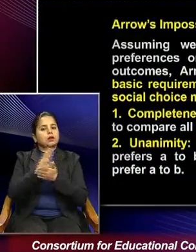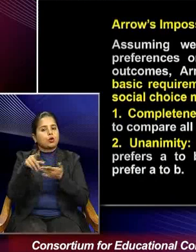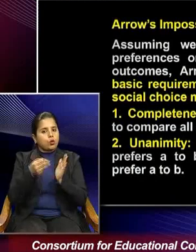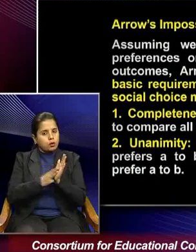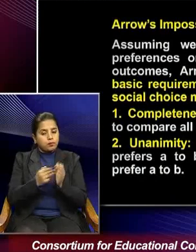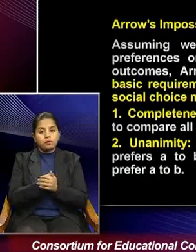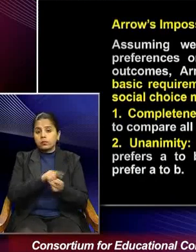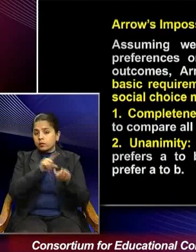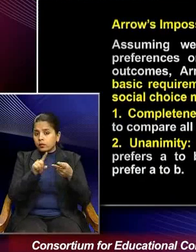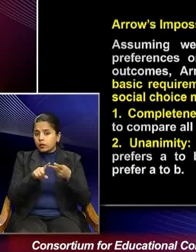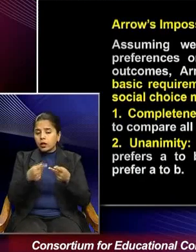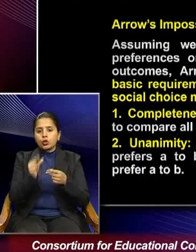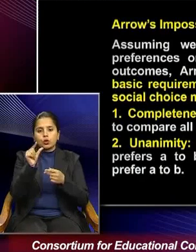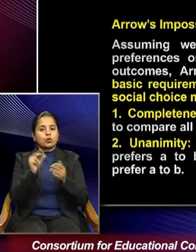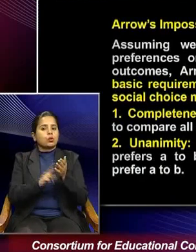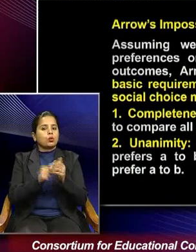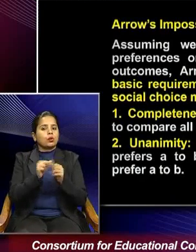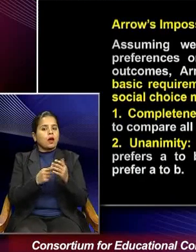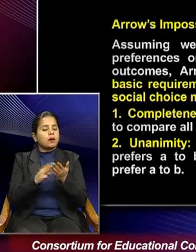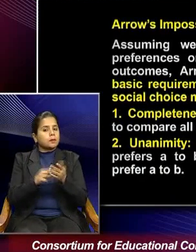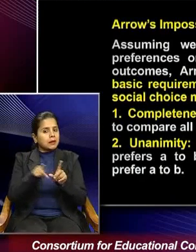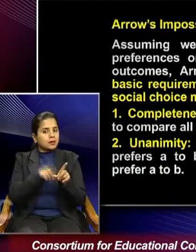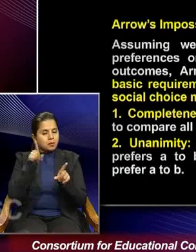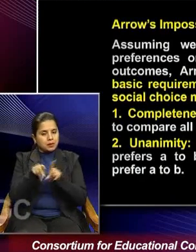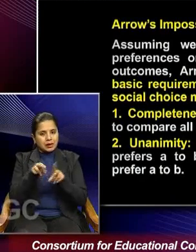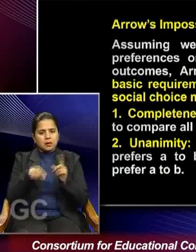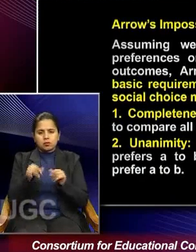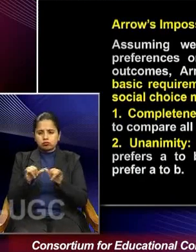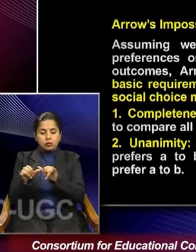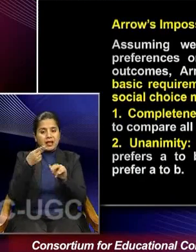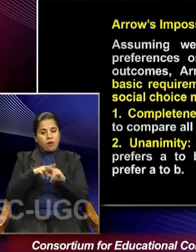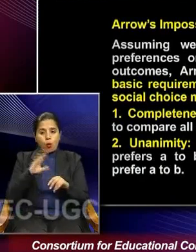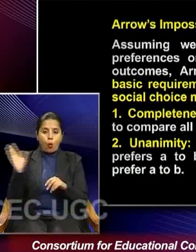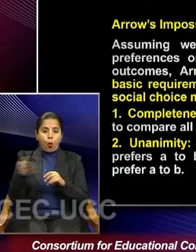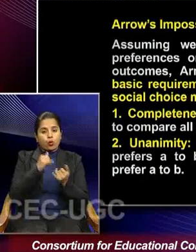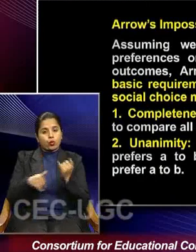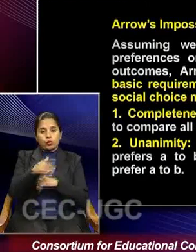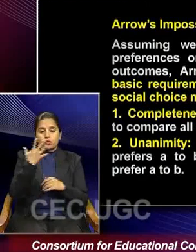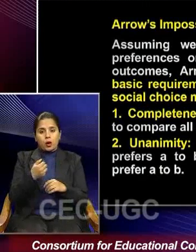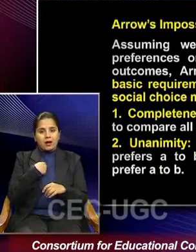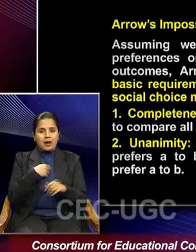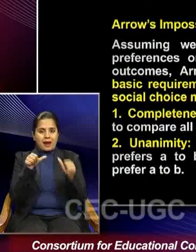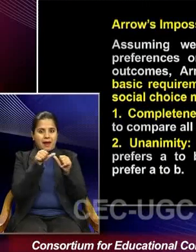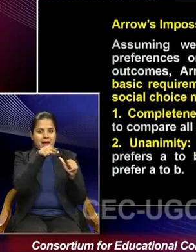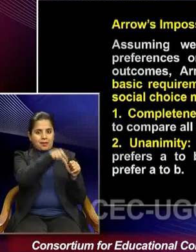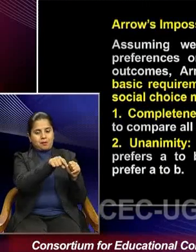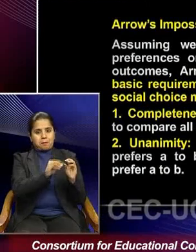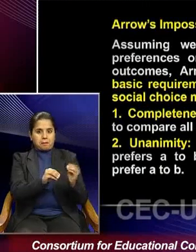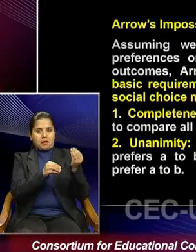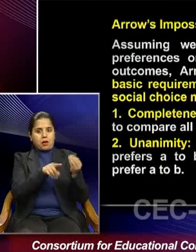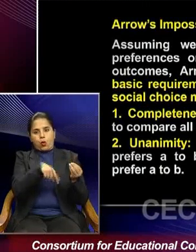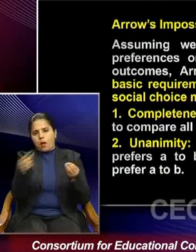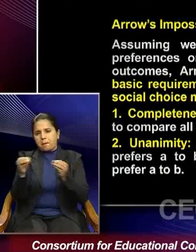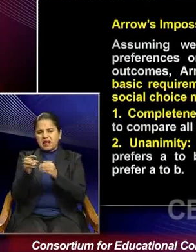unanimity. If everyone in the society prefers a bundle A or a state A to state